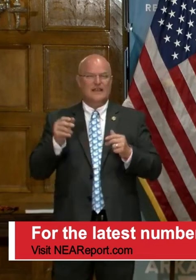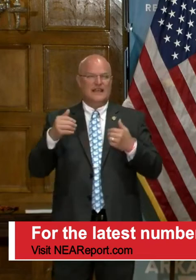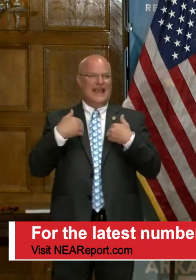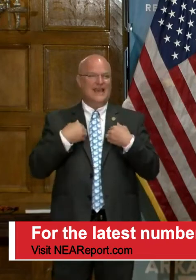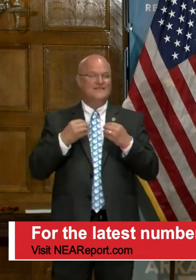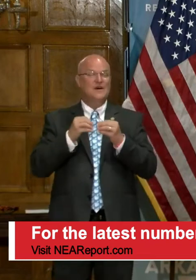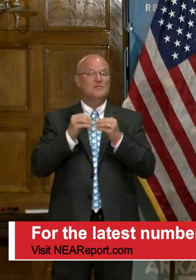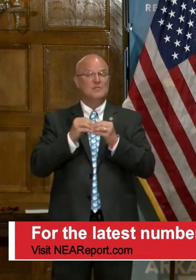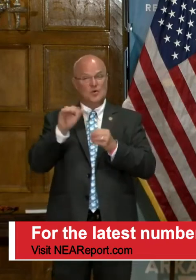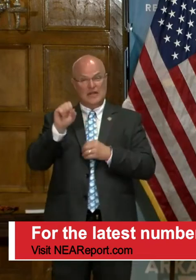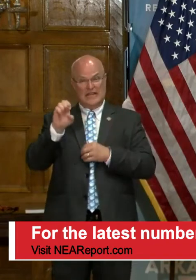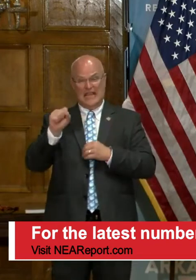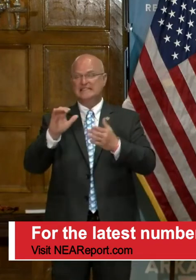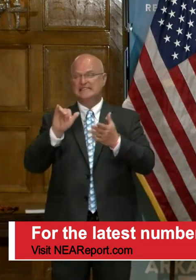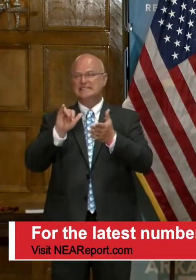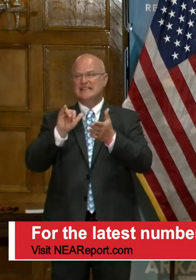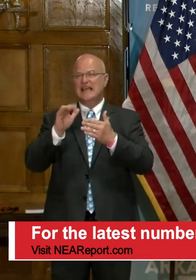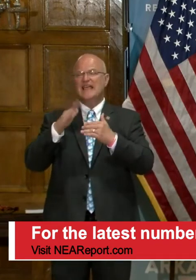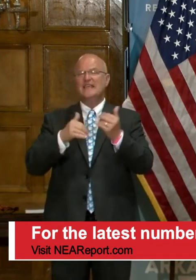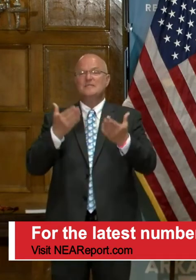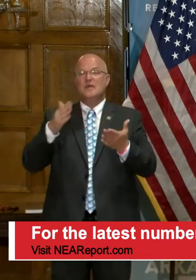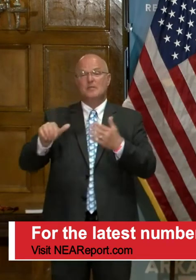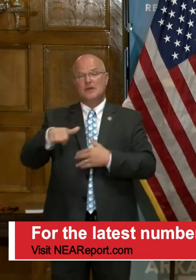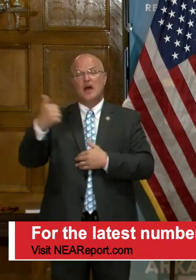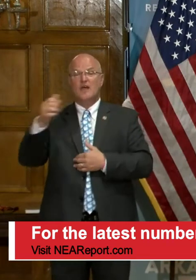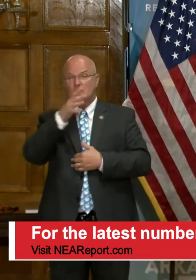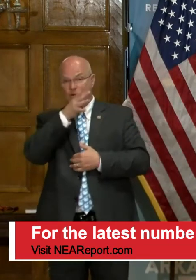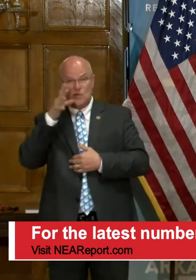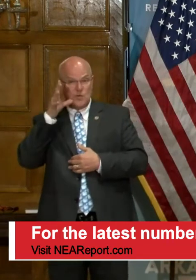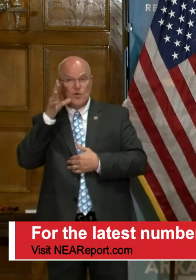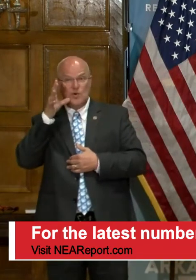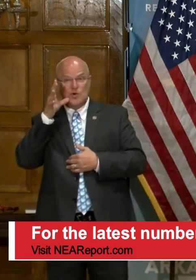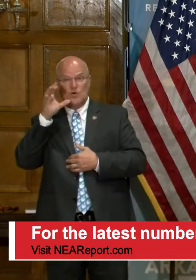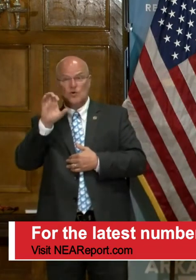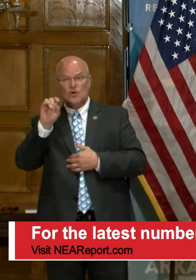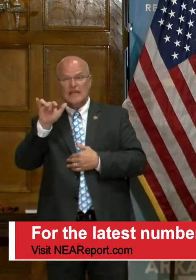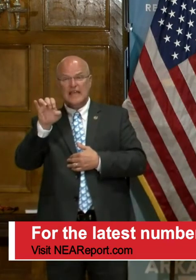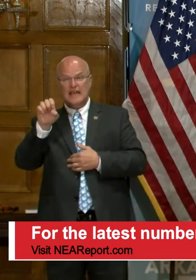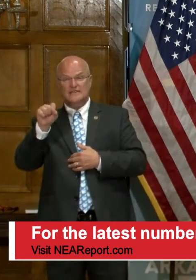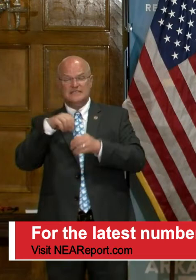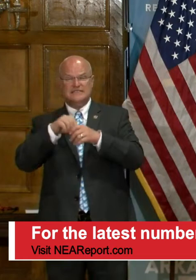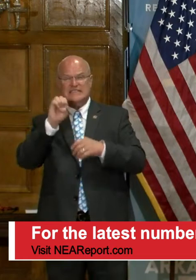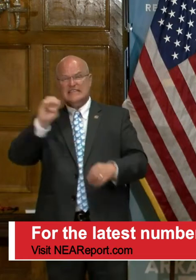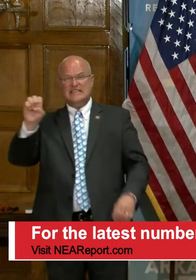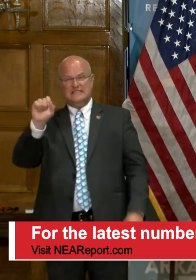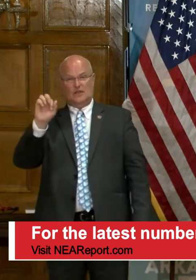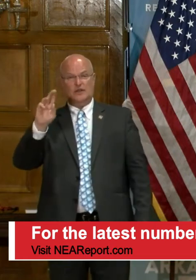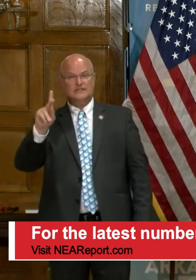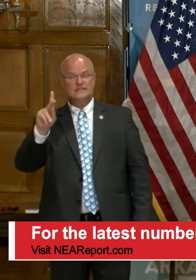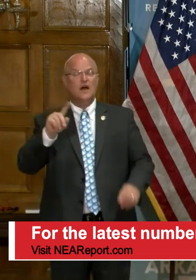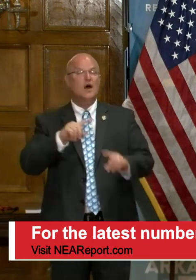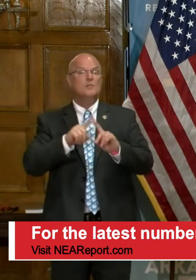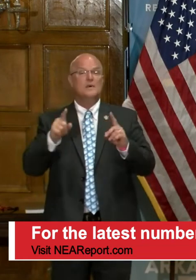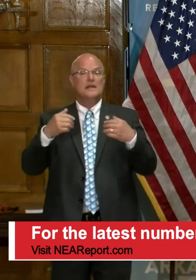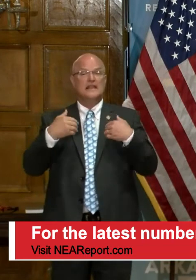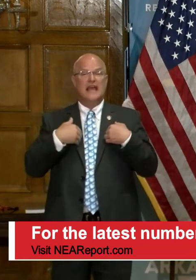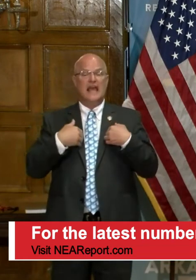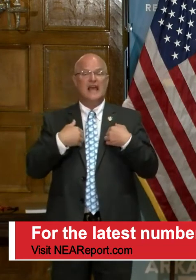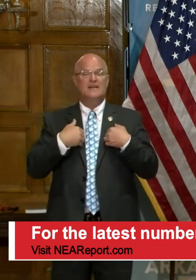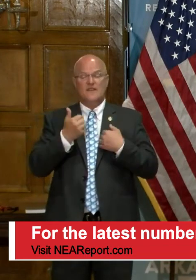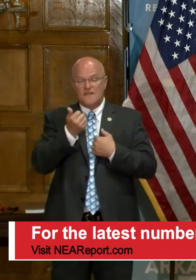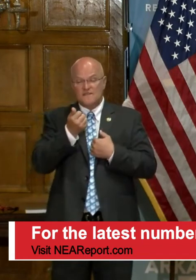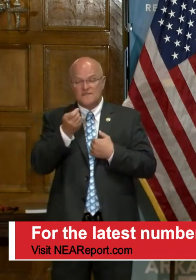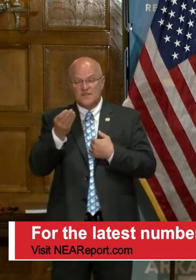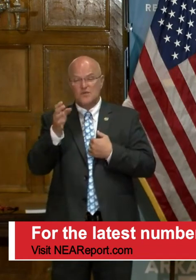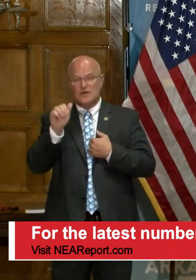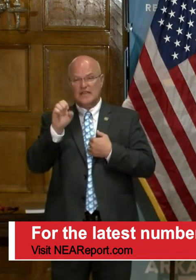have more cases than perhaps some other rural counties in East Arkansas, but they have considerably